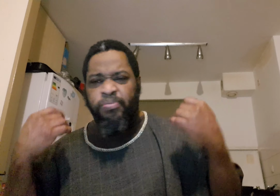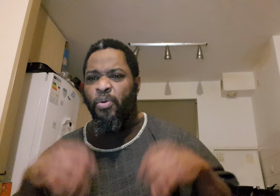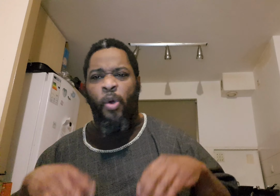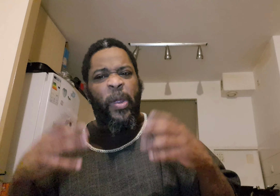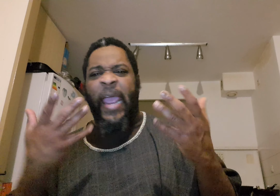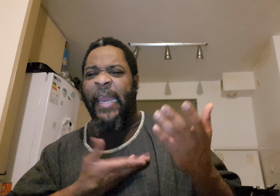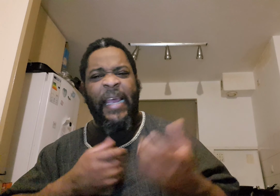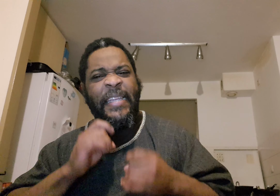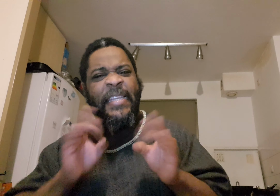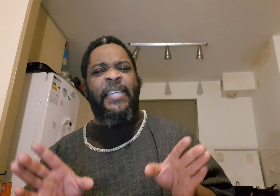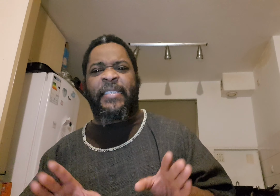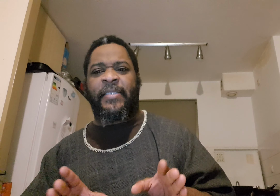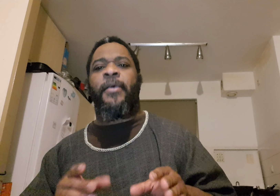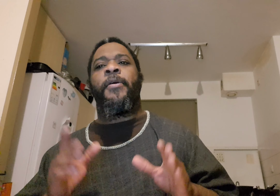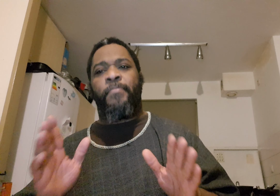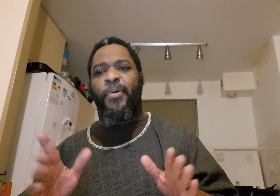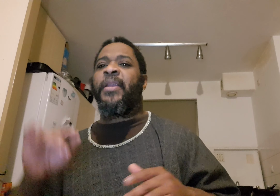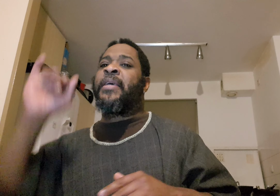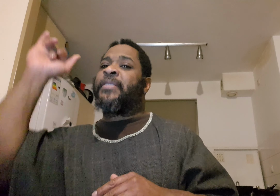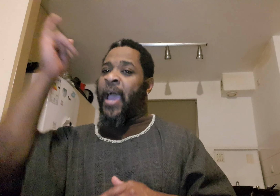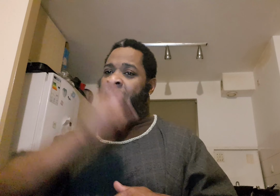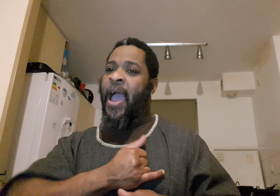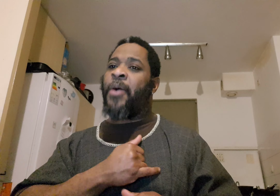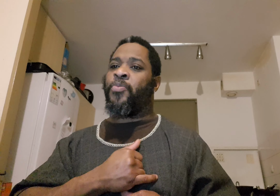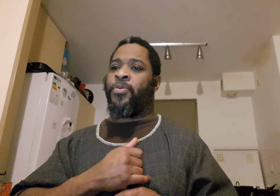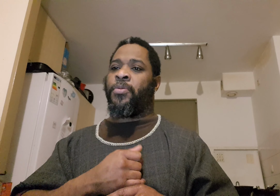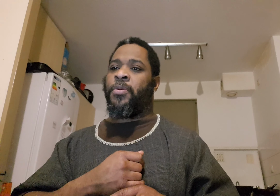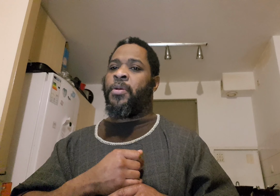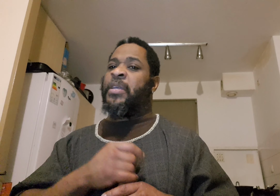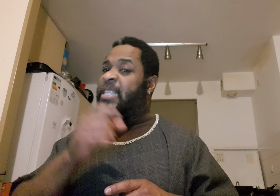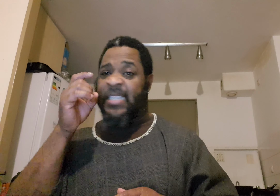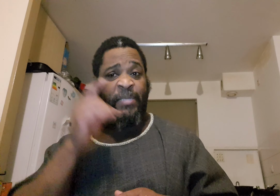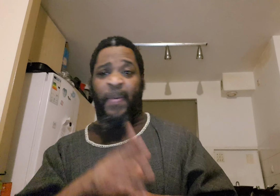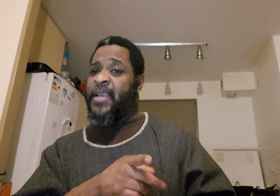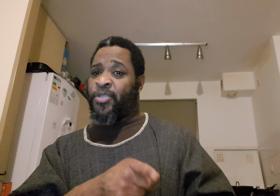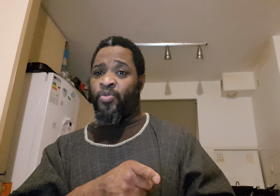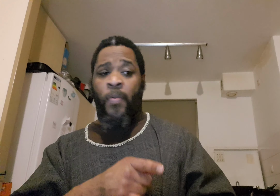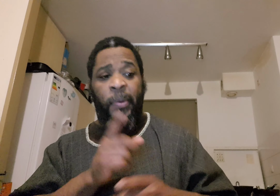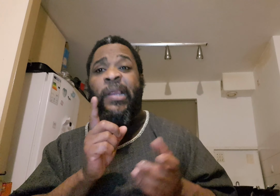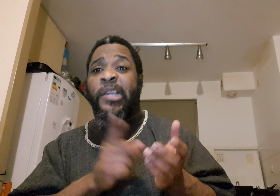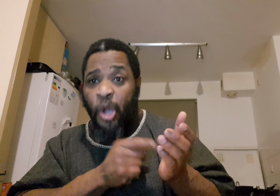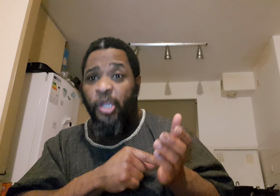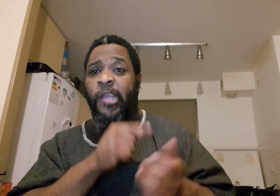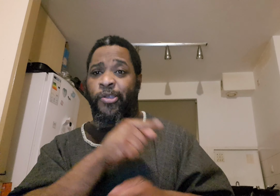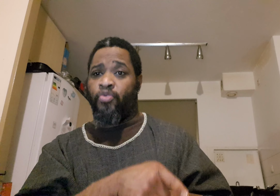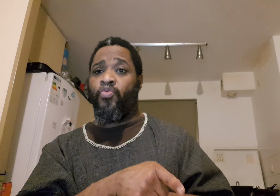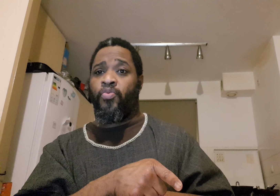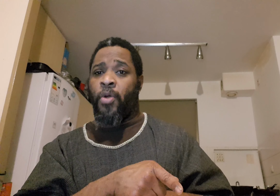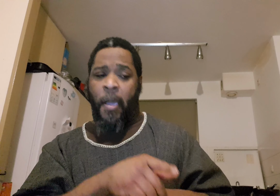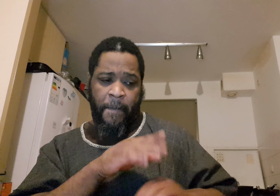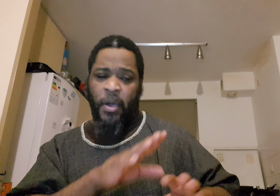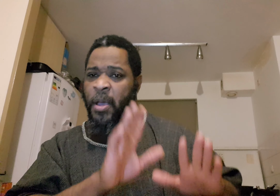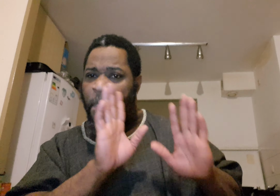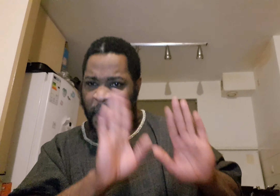poor, we crack necks, but Yahweh despise you, but he not take you, but